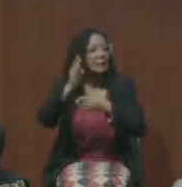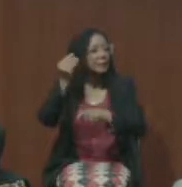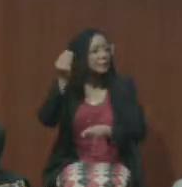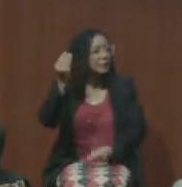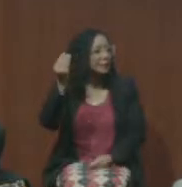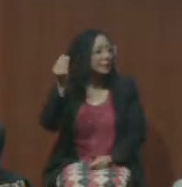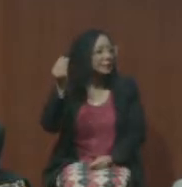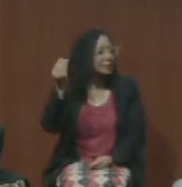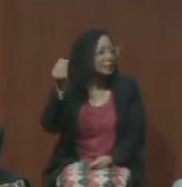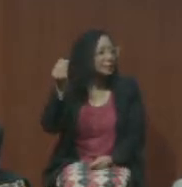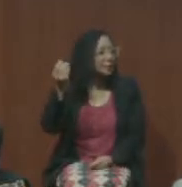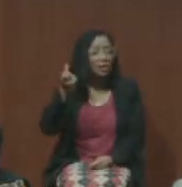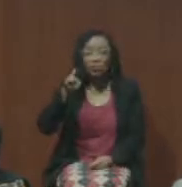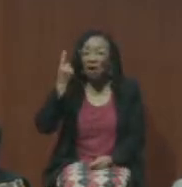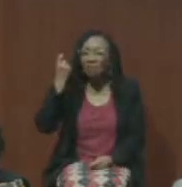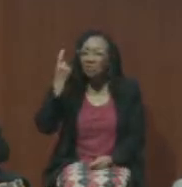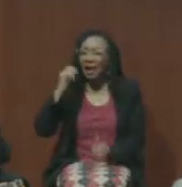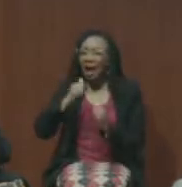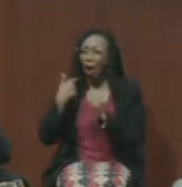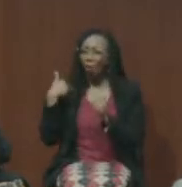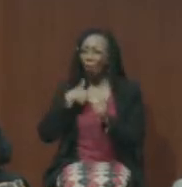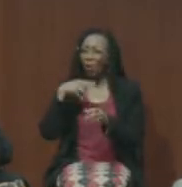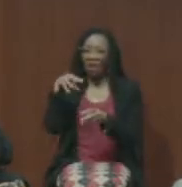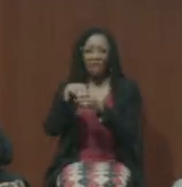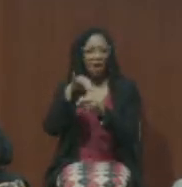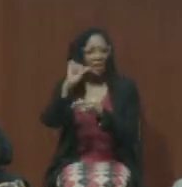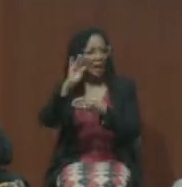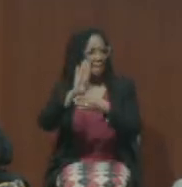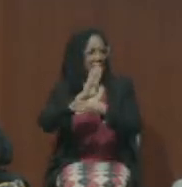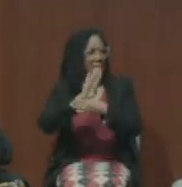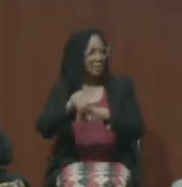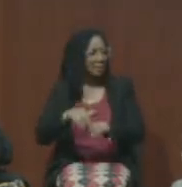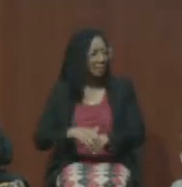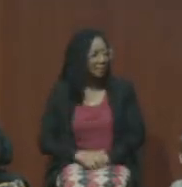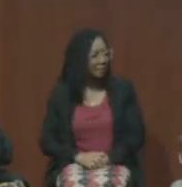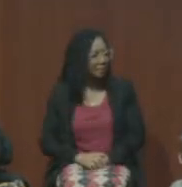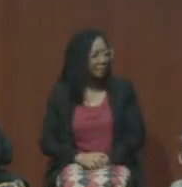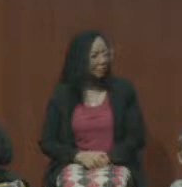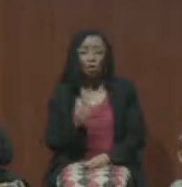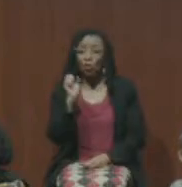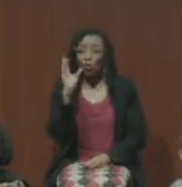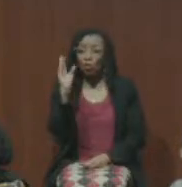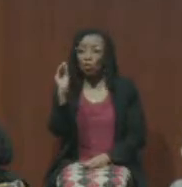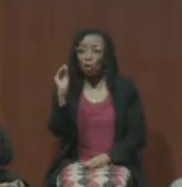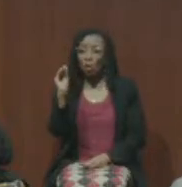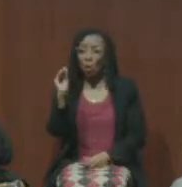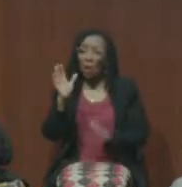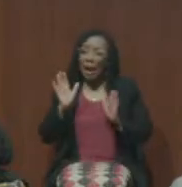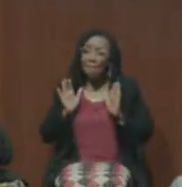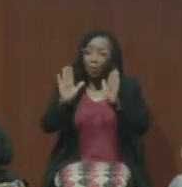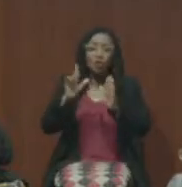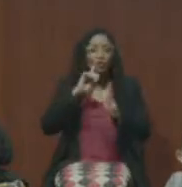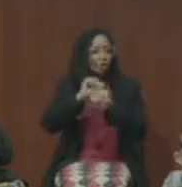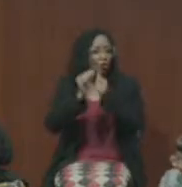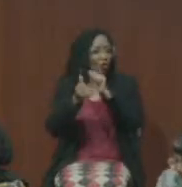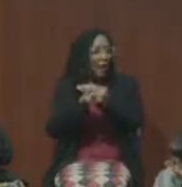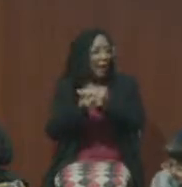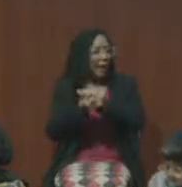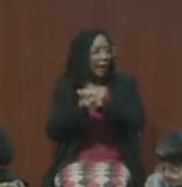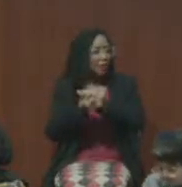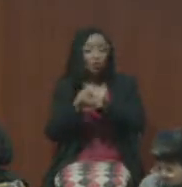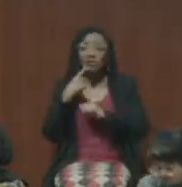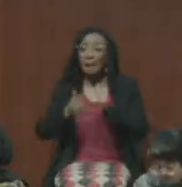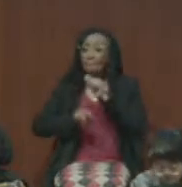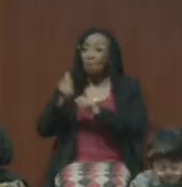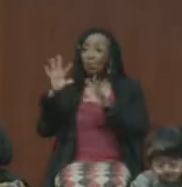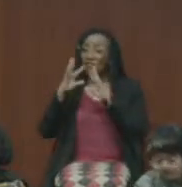And we have to understand how we participate in that industry. So when I push to change it, because we say most